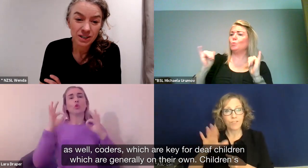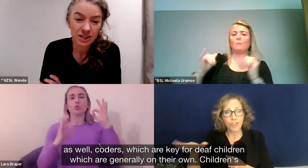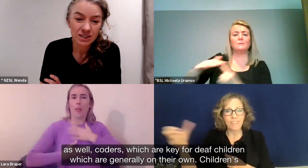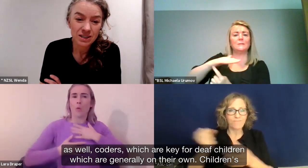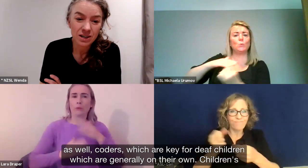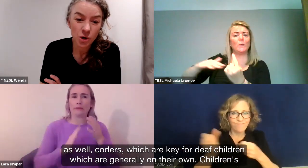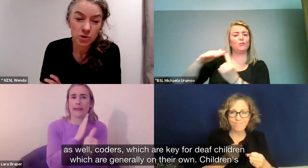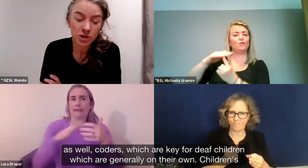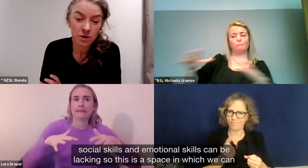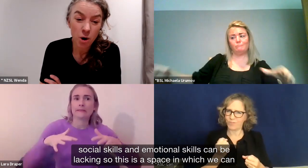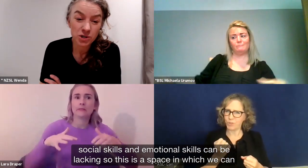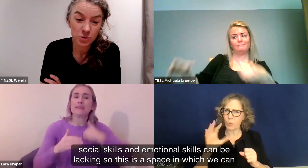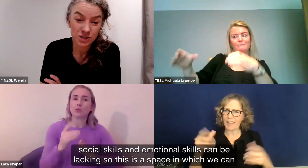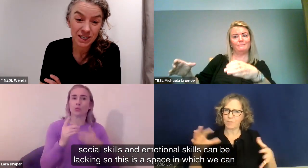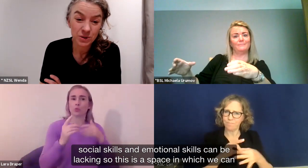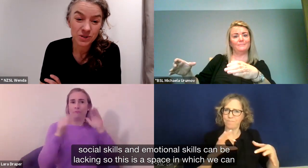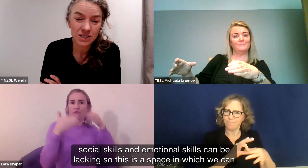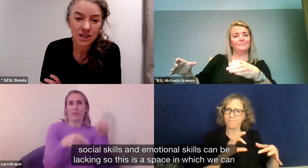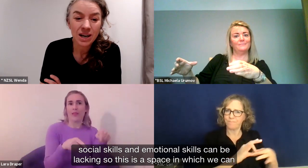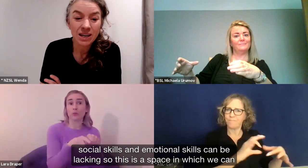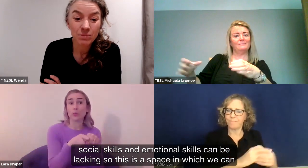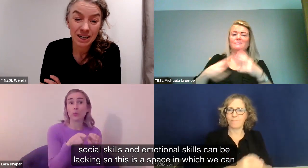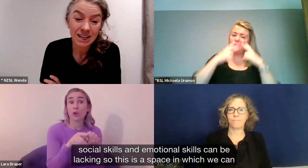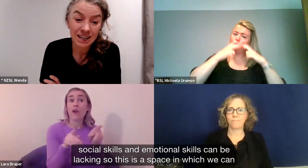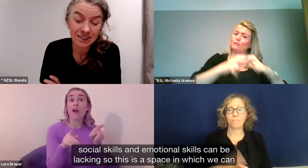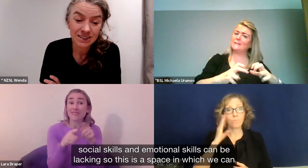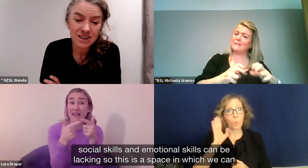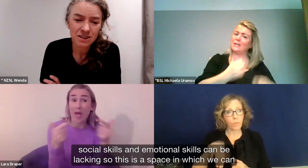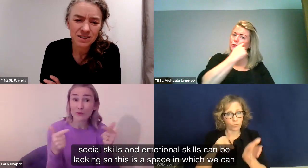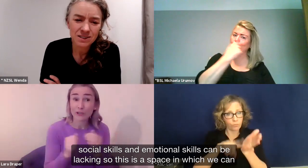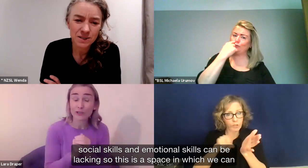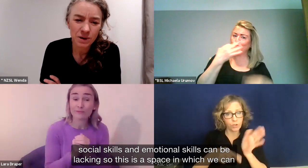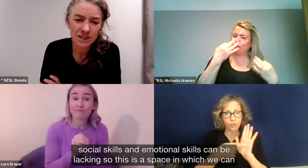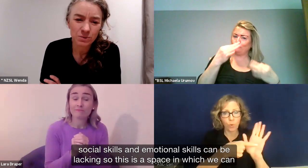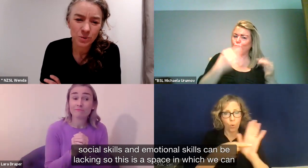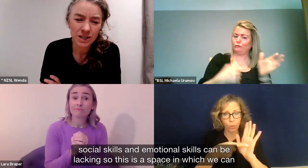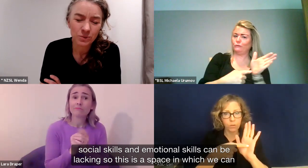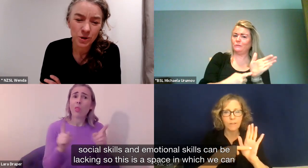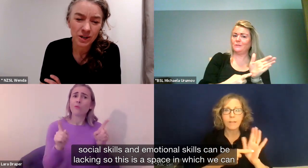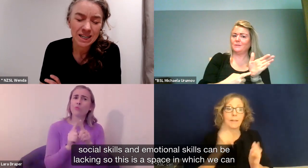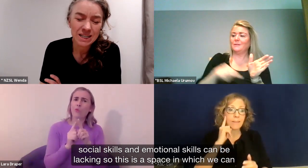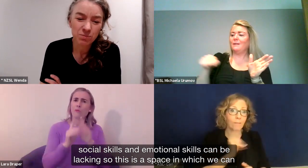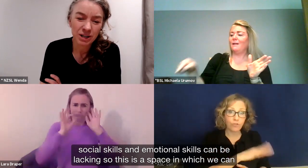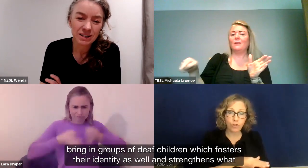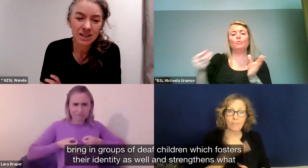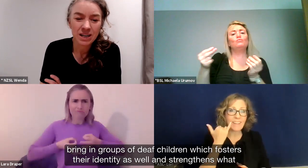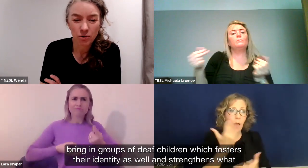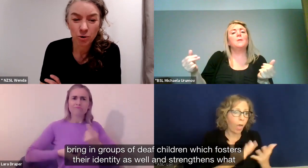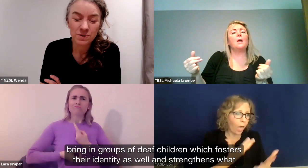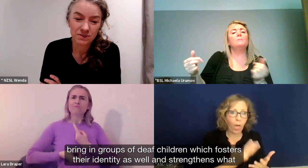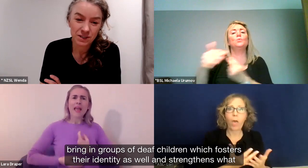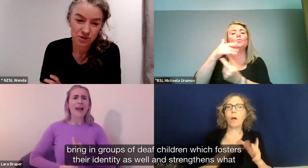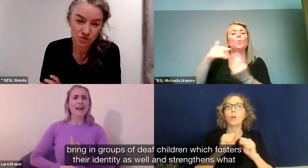children's social and emotional skills can be lacking. So this is a space where we can work to bring in